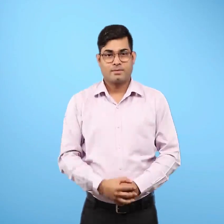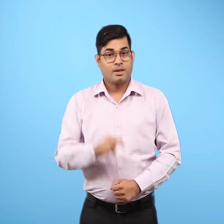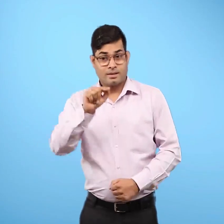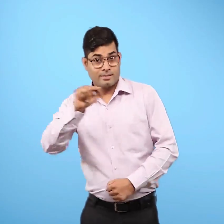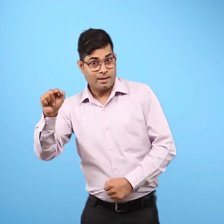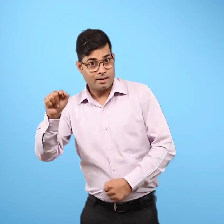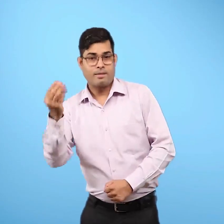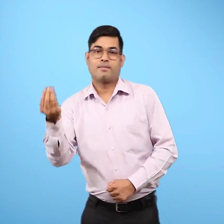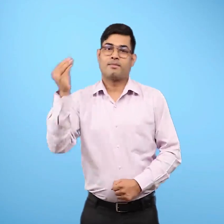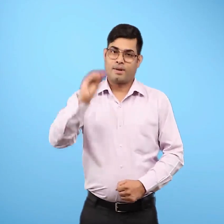Dash.